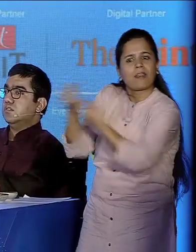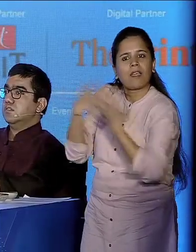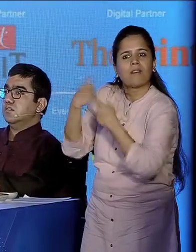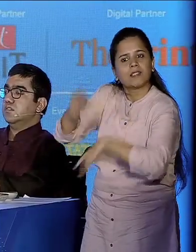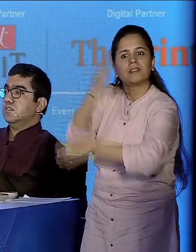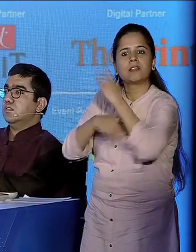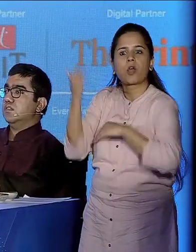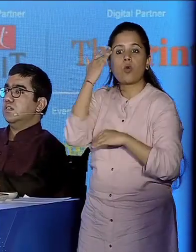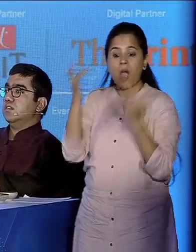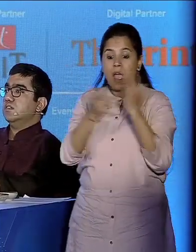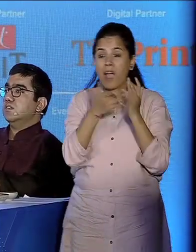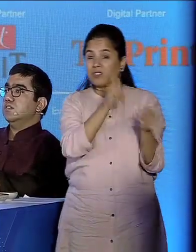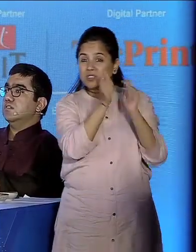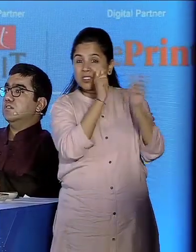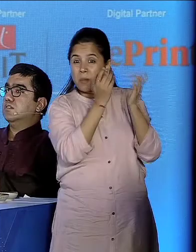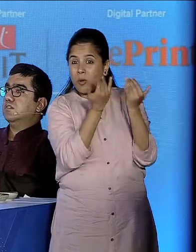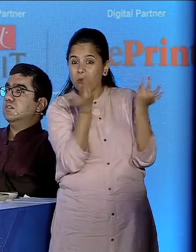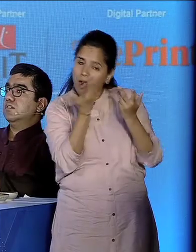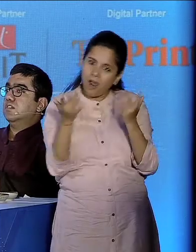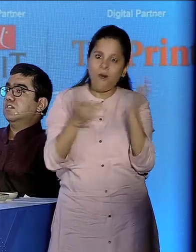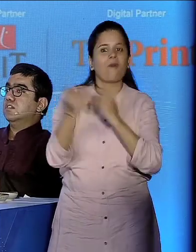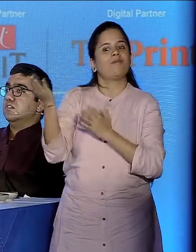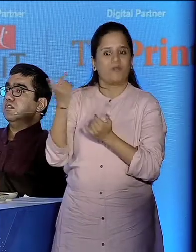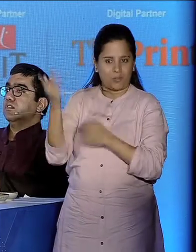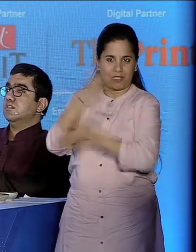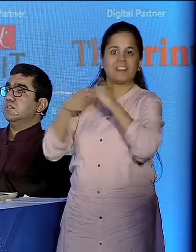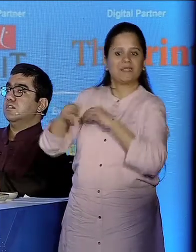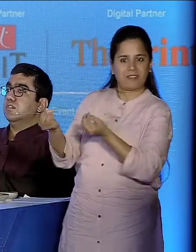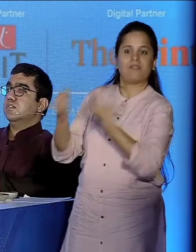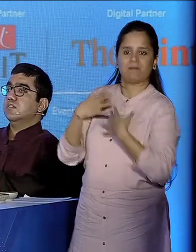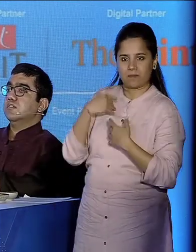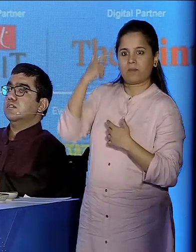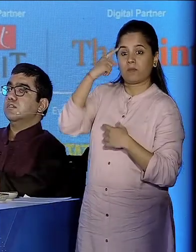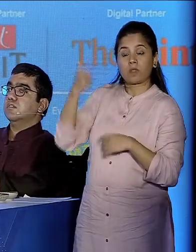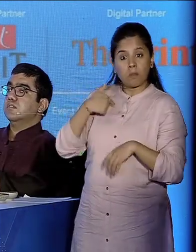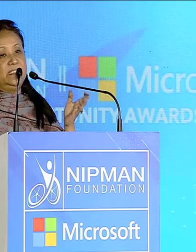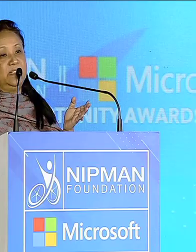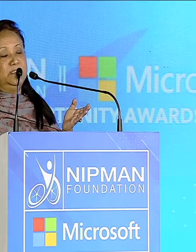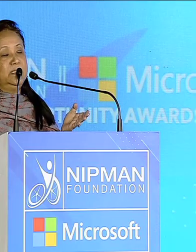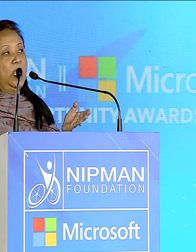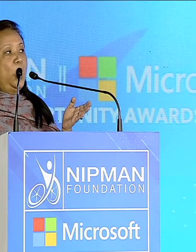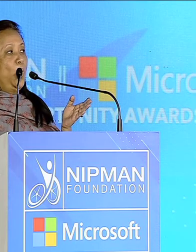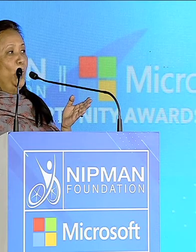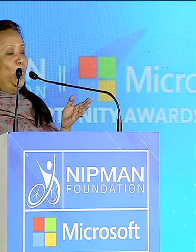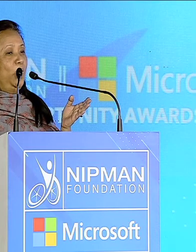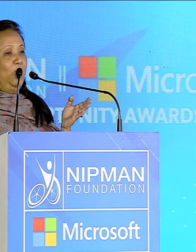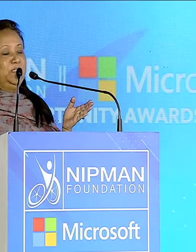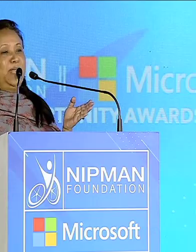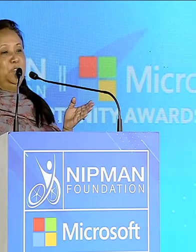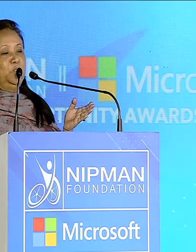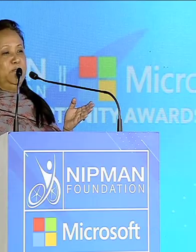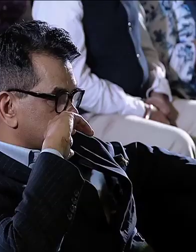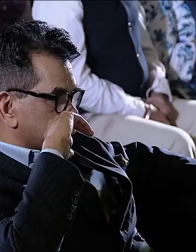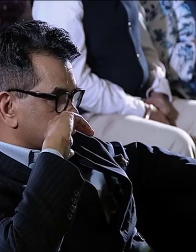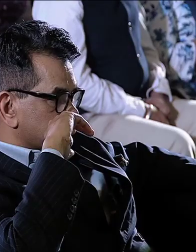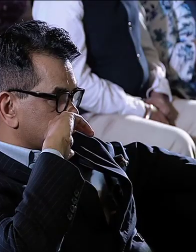the technology innovations and the accessibility features need to be built in. So when we are sensitizing civil servants, well, often I'm